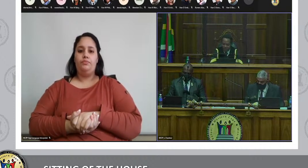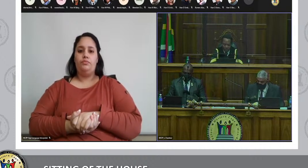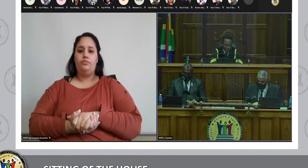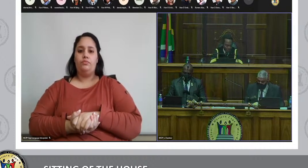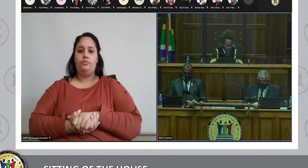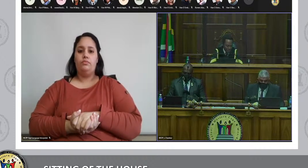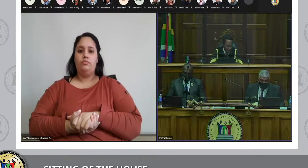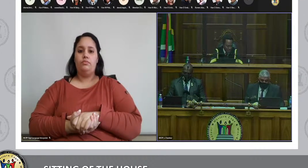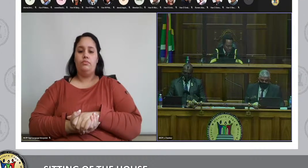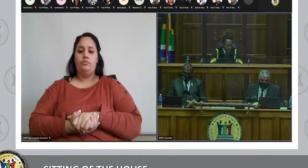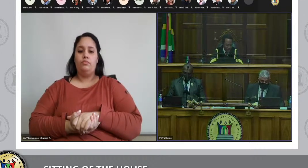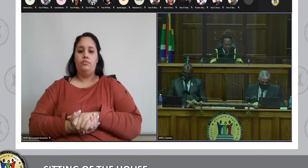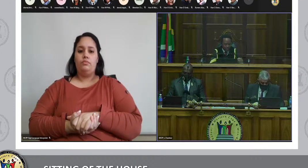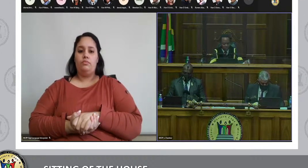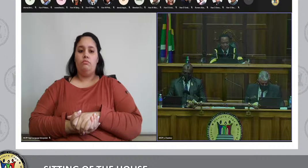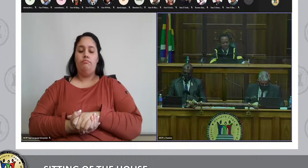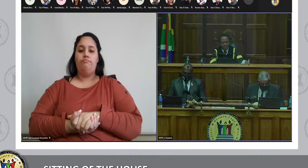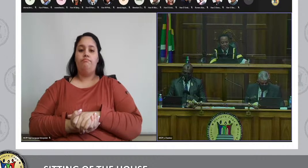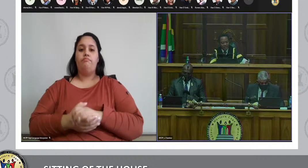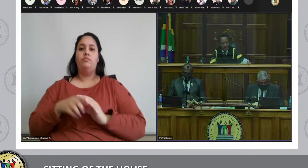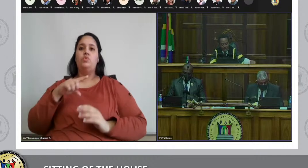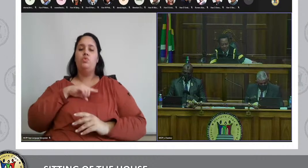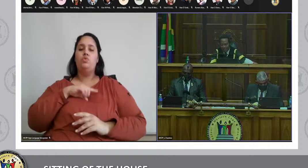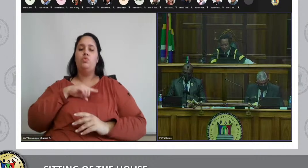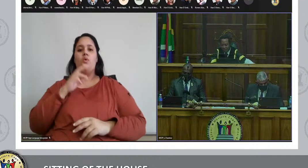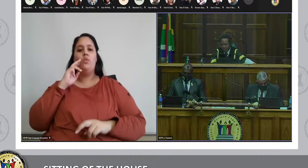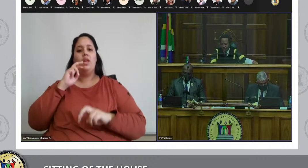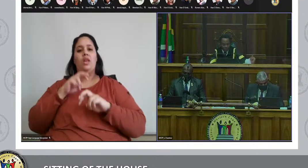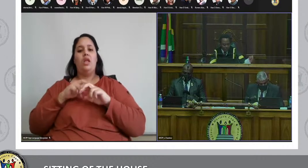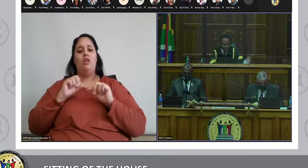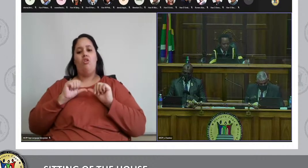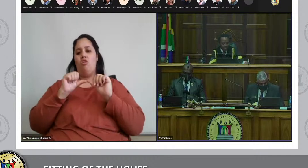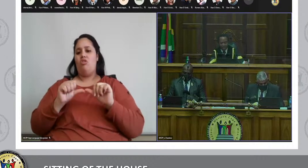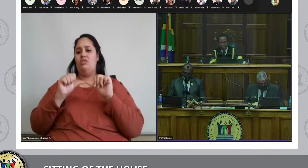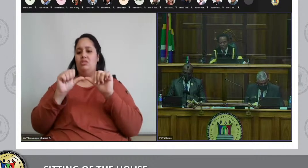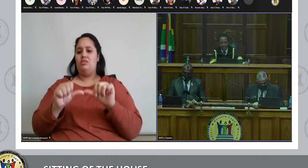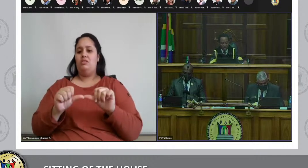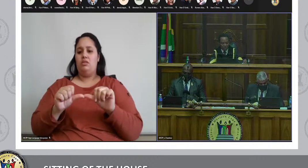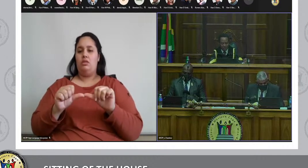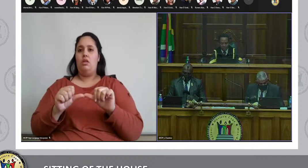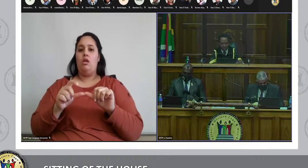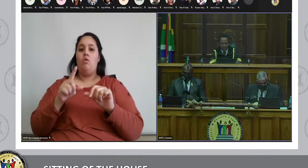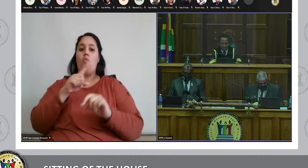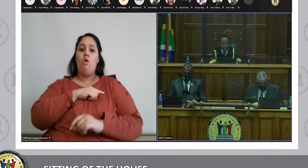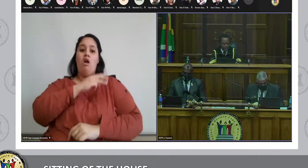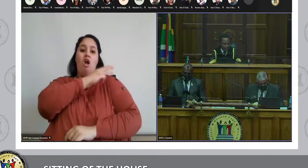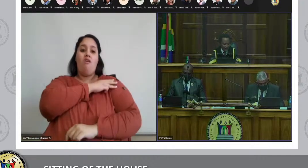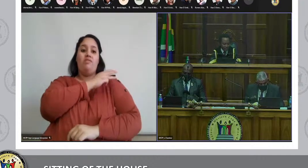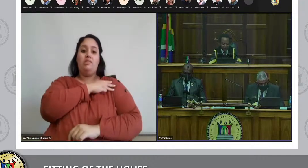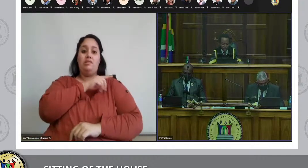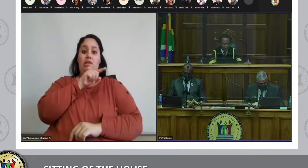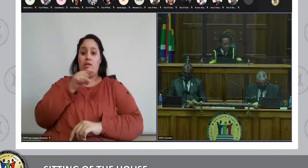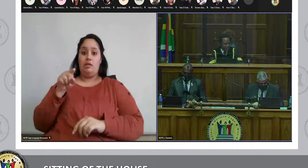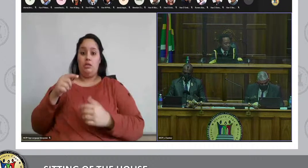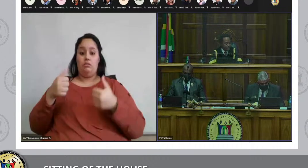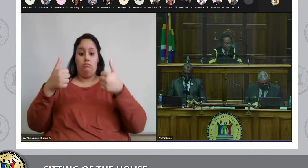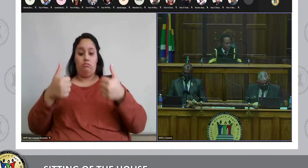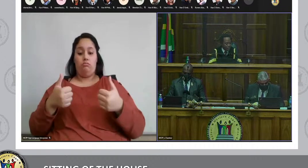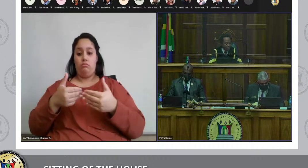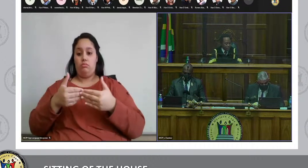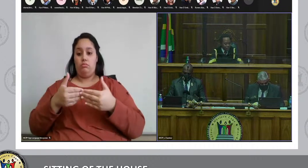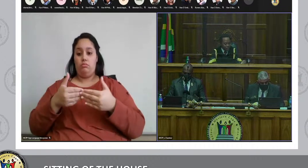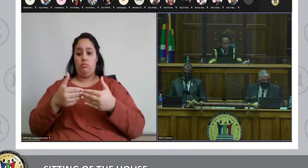And that is also assisting so that there's consistency here when the presiding officers make certain